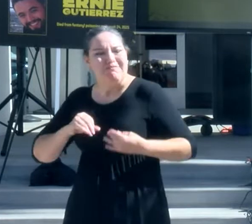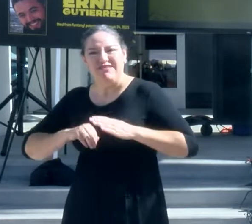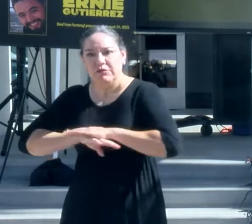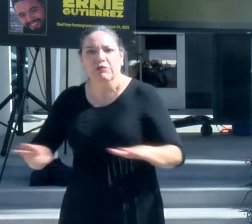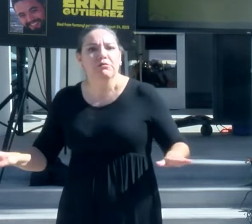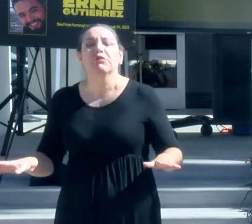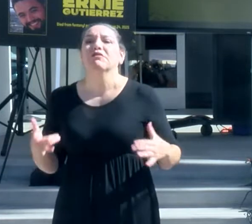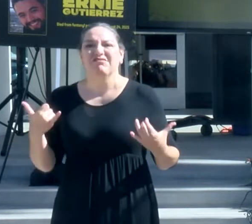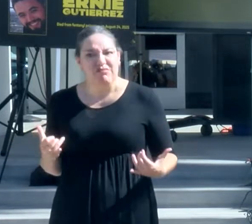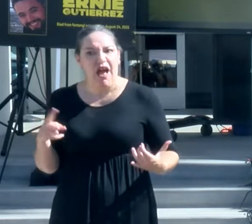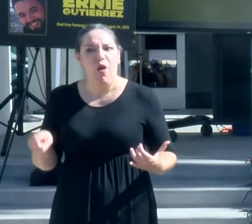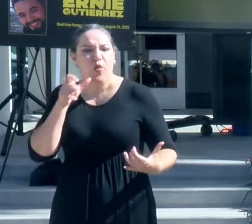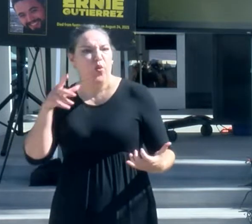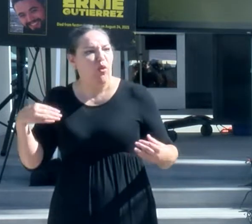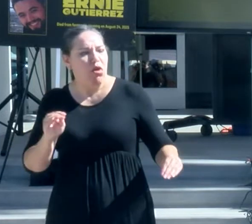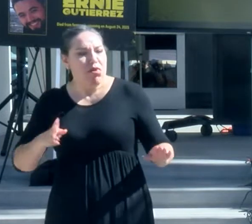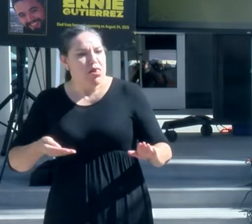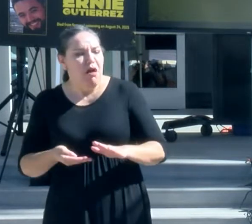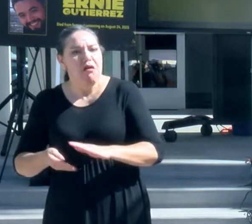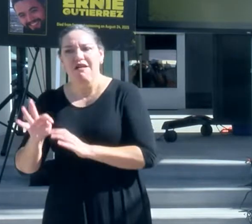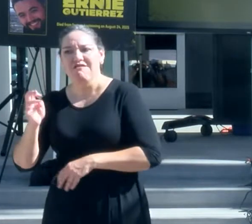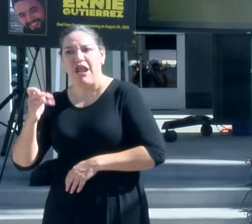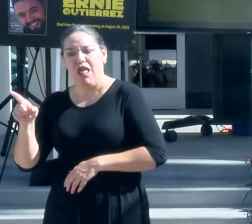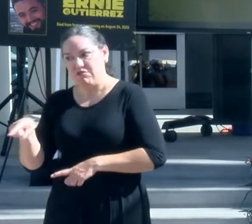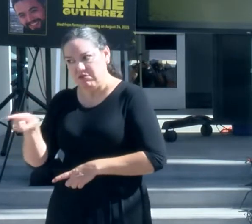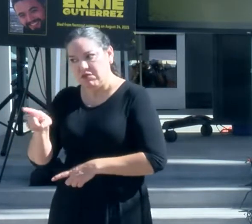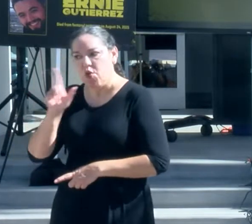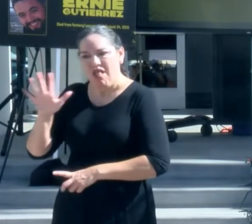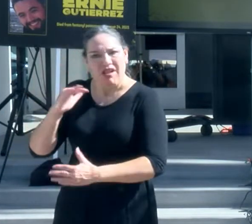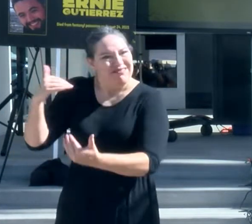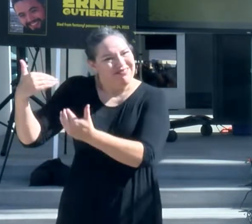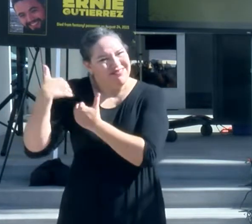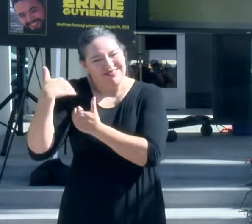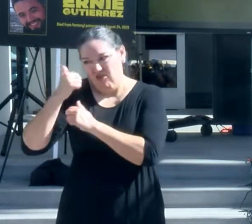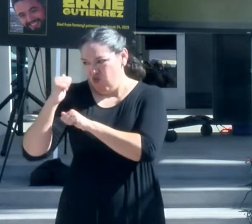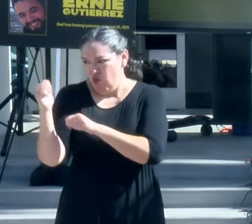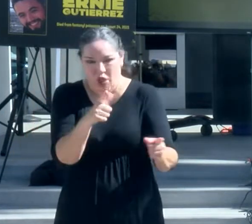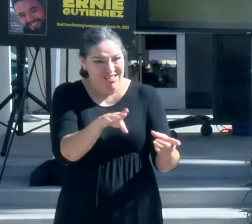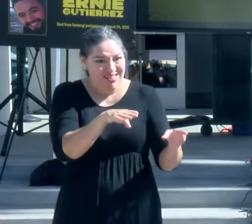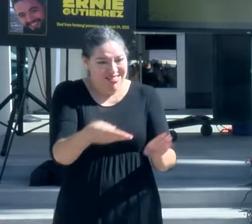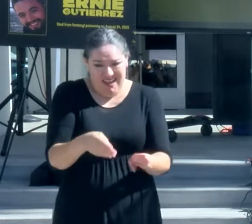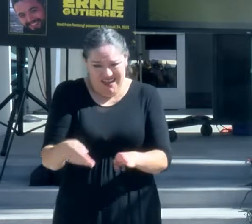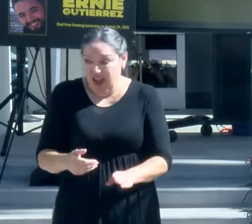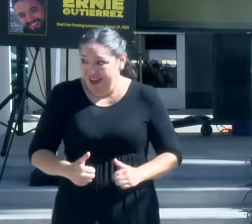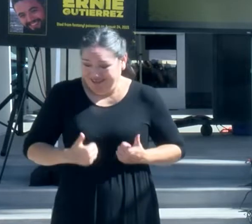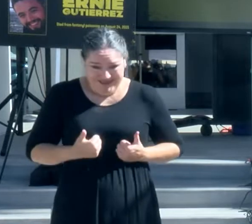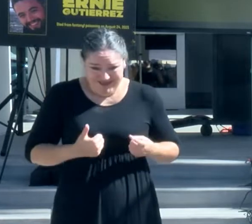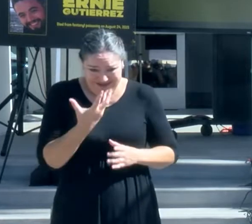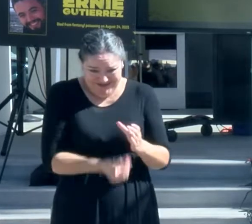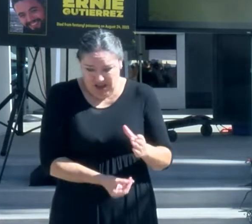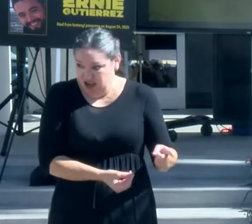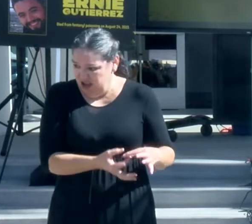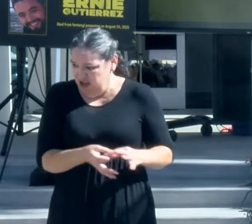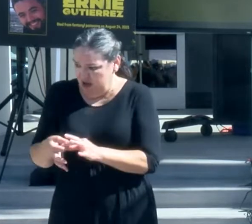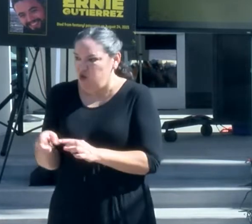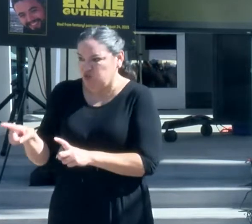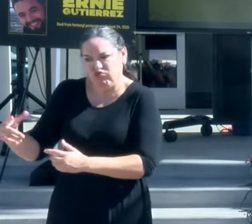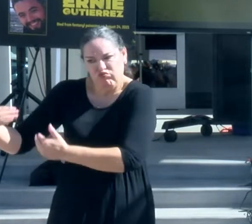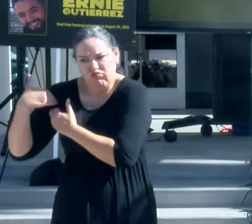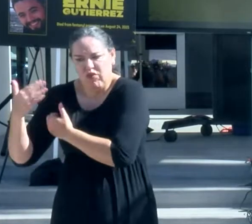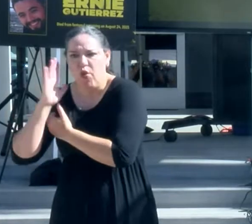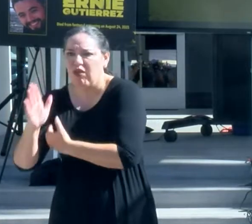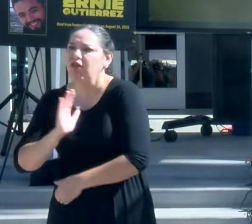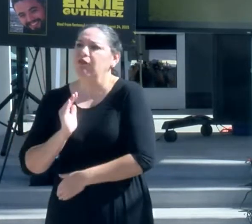now know we're going to hold them accountable for every life that they take. Our office is dedicated to this tough